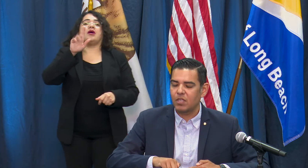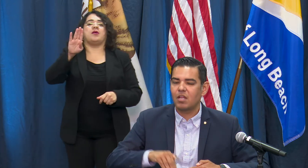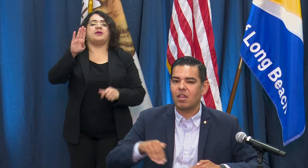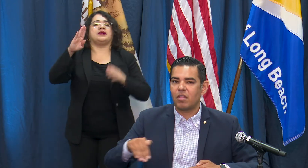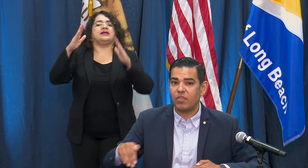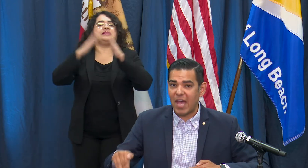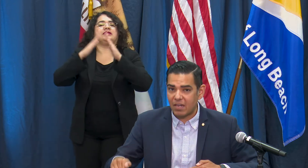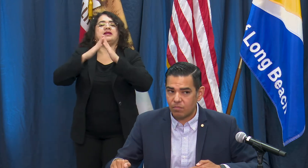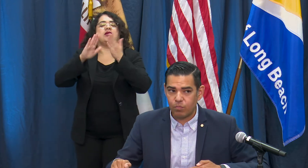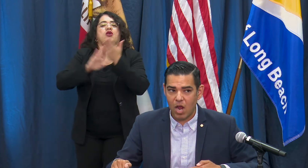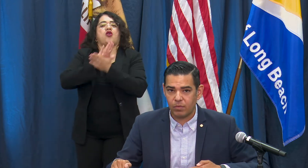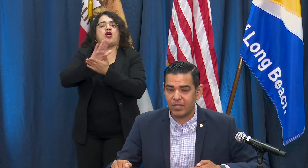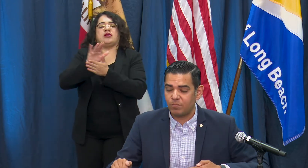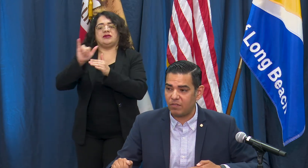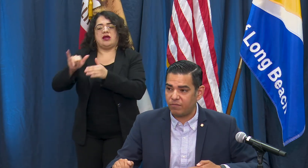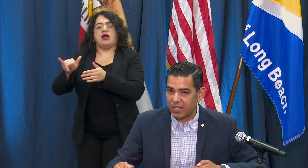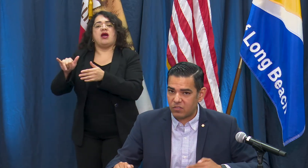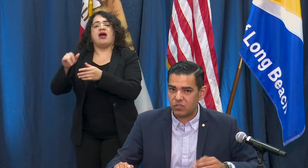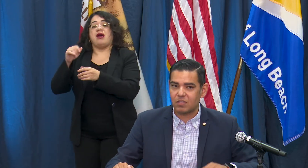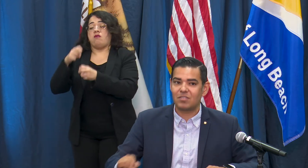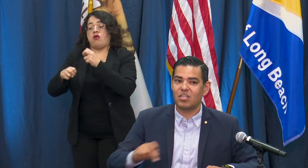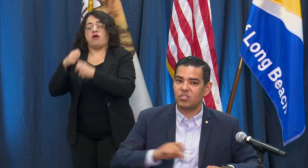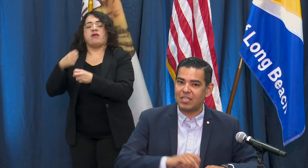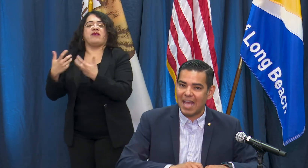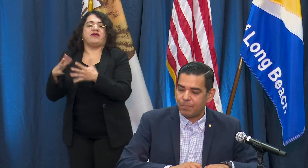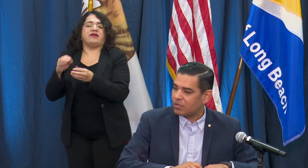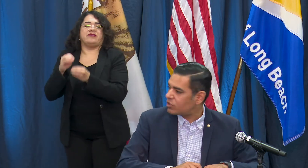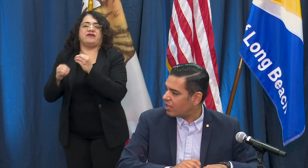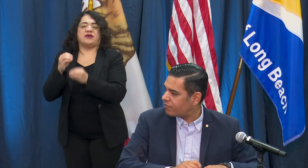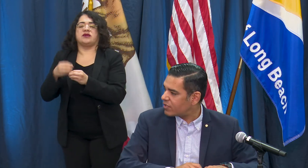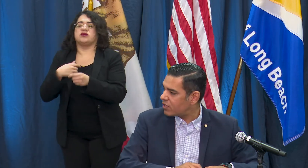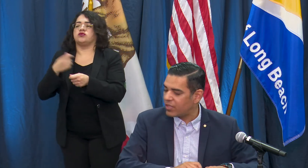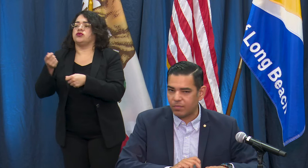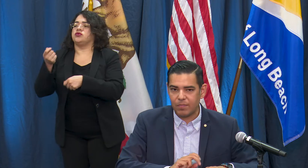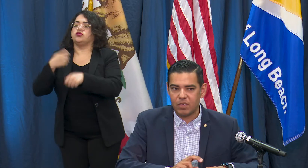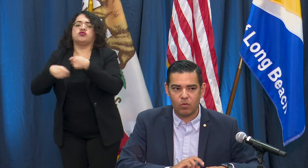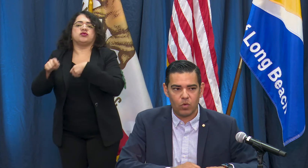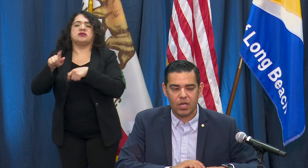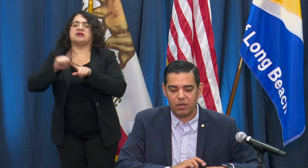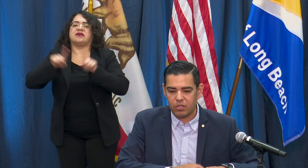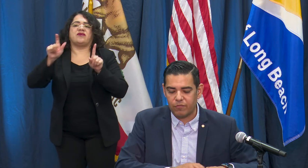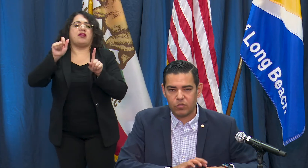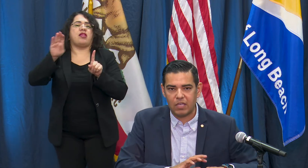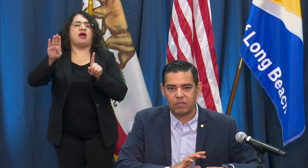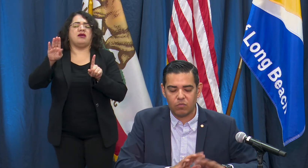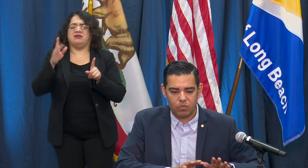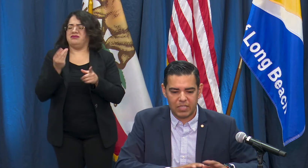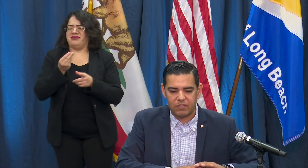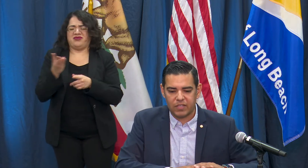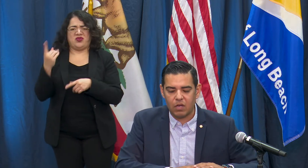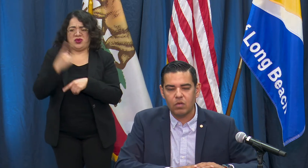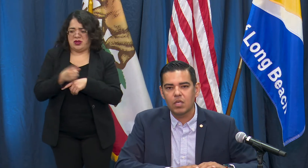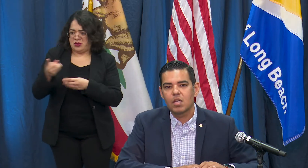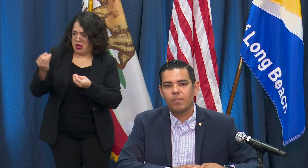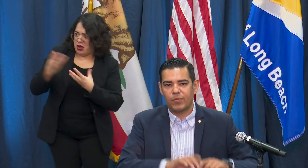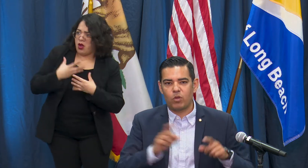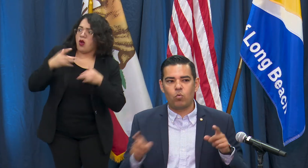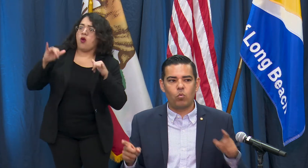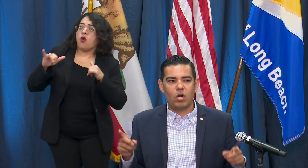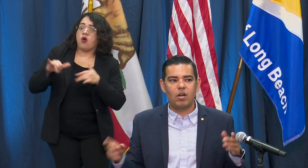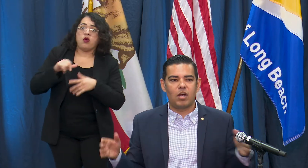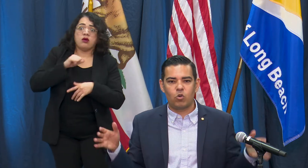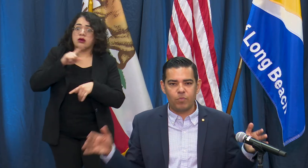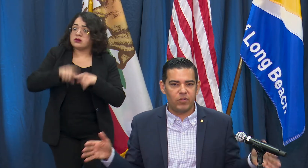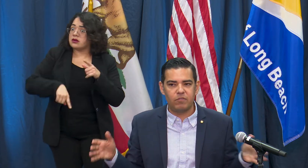location. That problem has been fixed since it happened, which got fixed, I think, maybe a few days ago. But